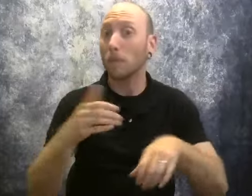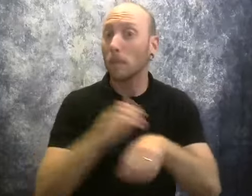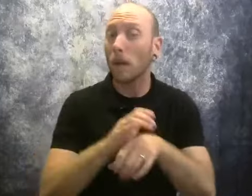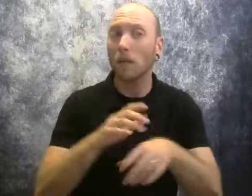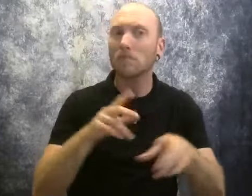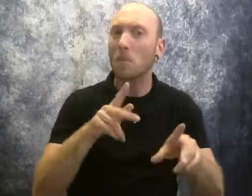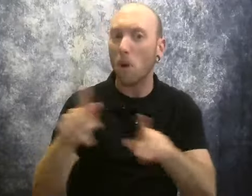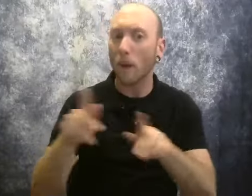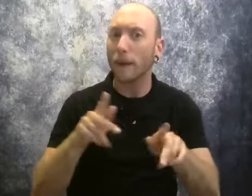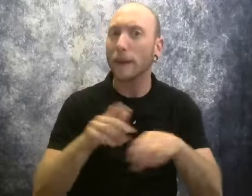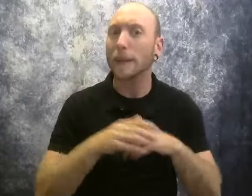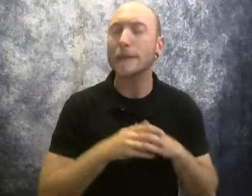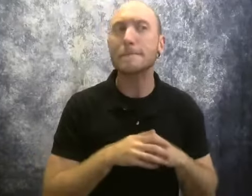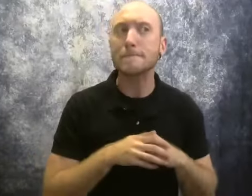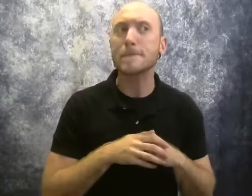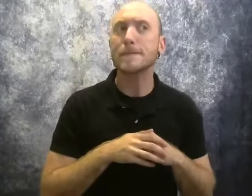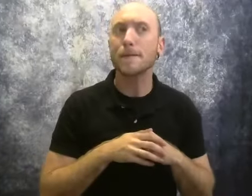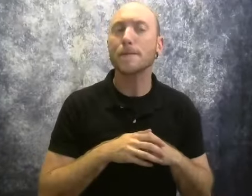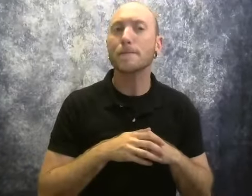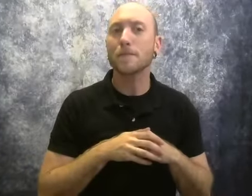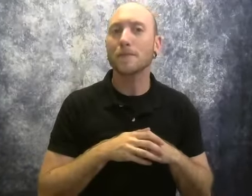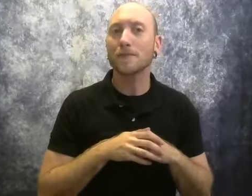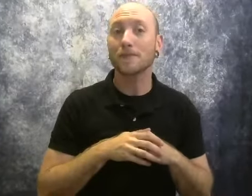life. I was out one night at a party,